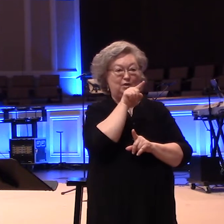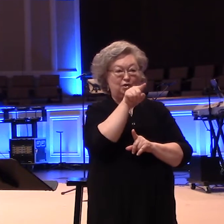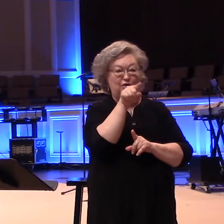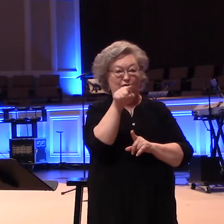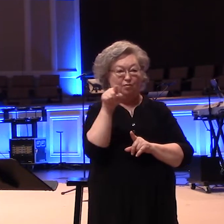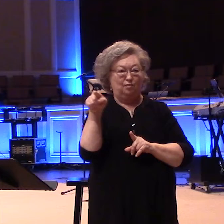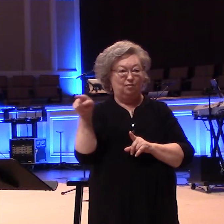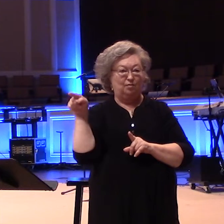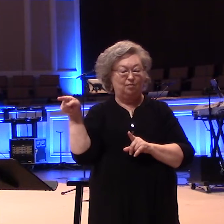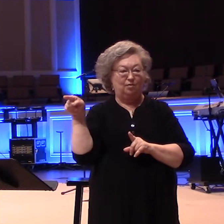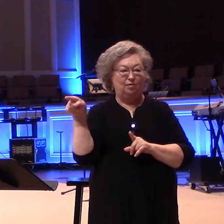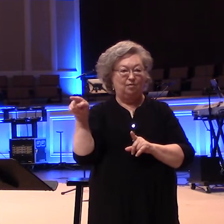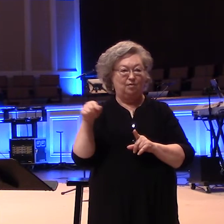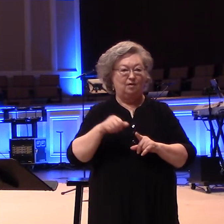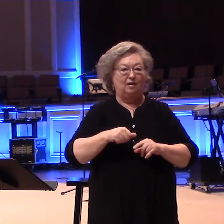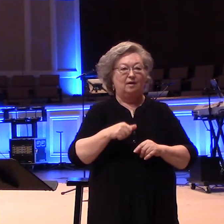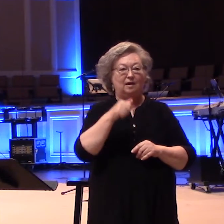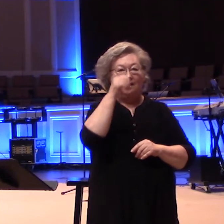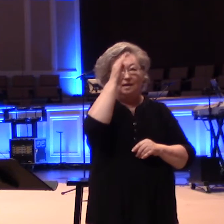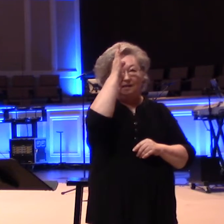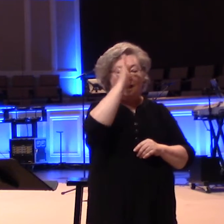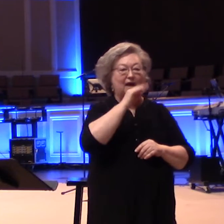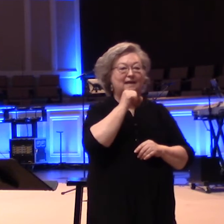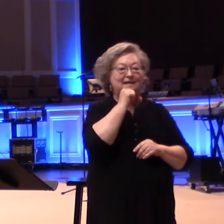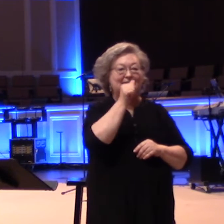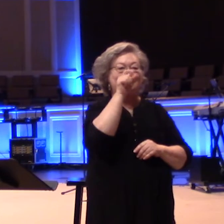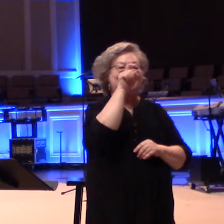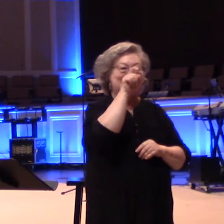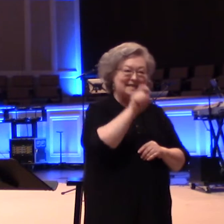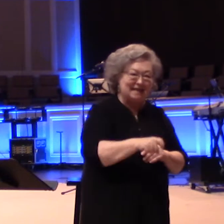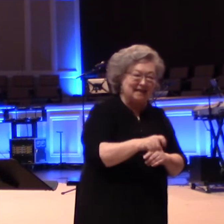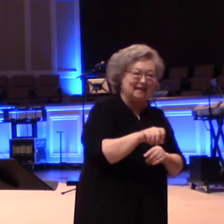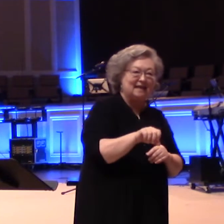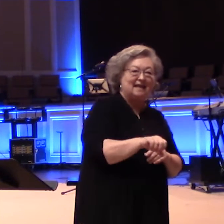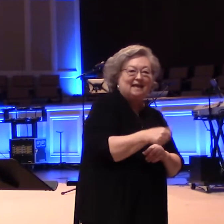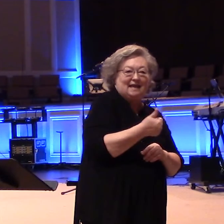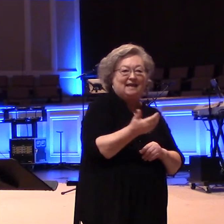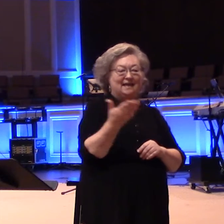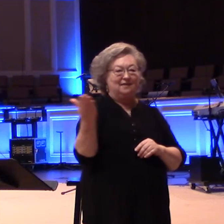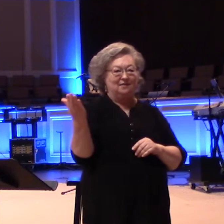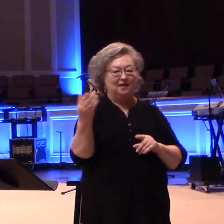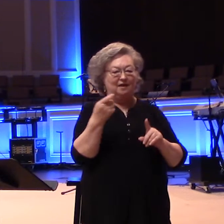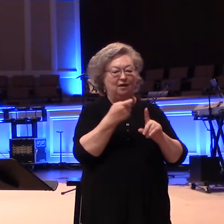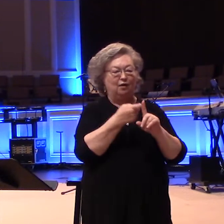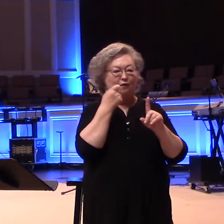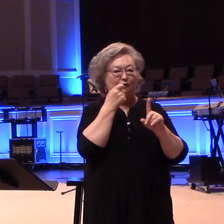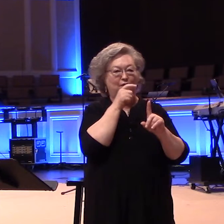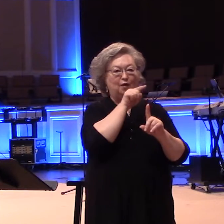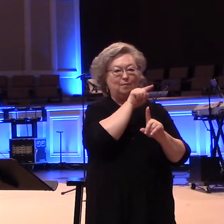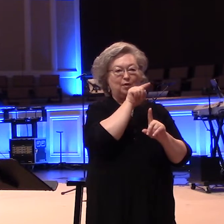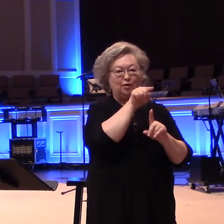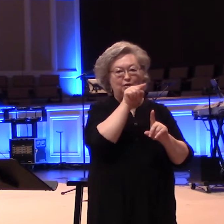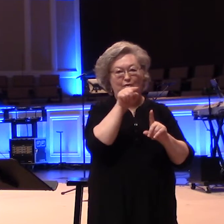anything from you, he wouldn't be God. So he does not need anything. What's one of the main reasons why God doesn't need anything from